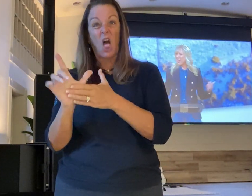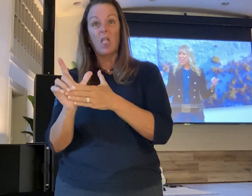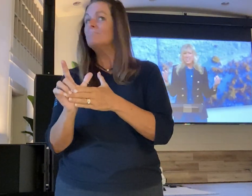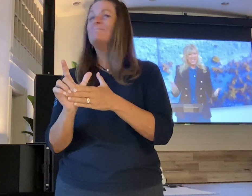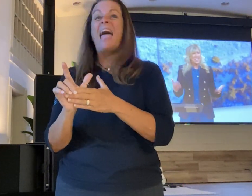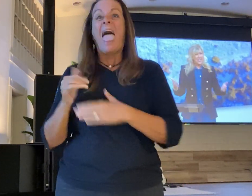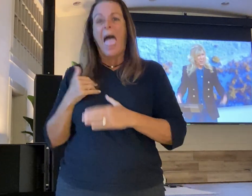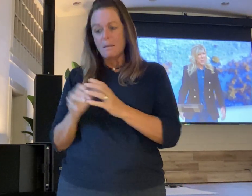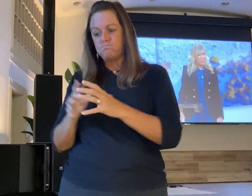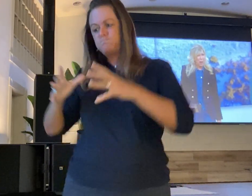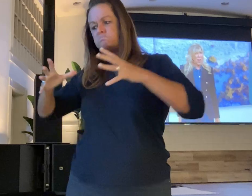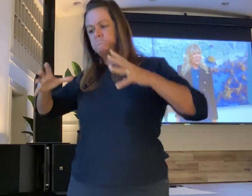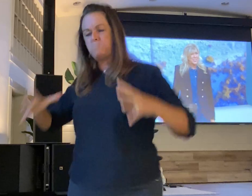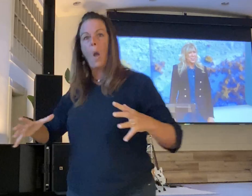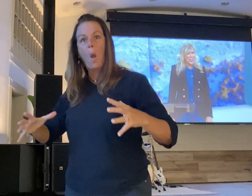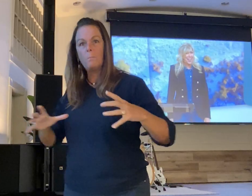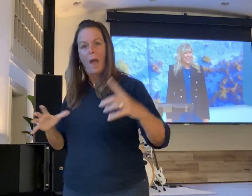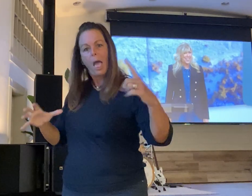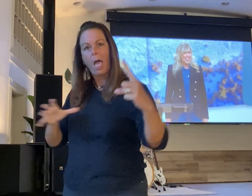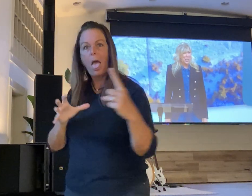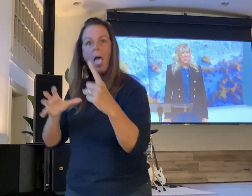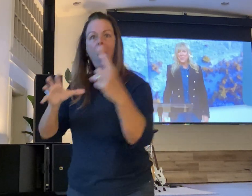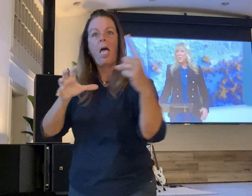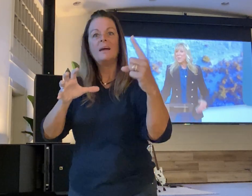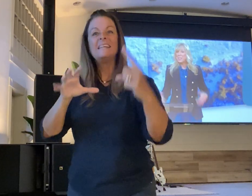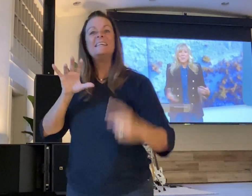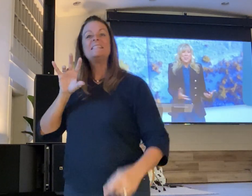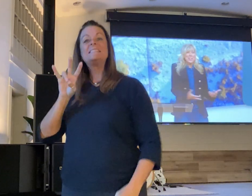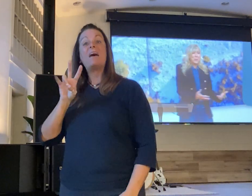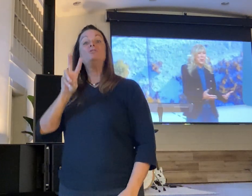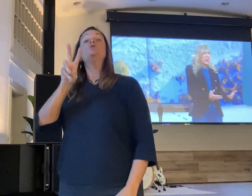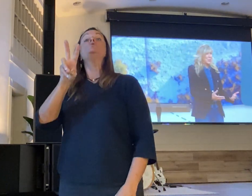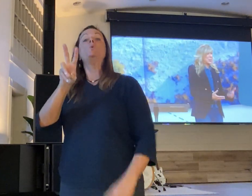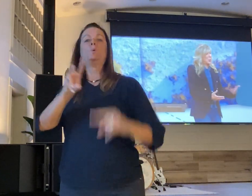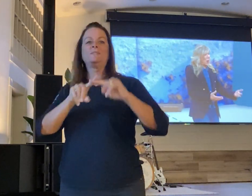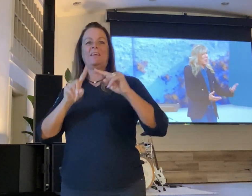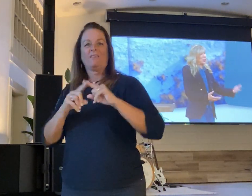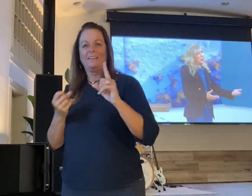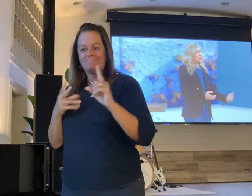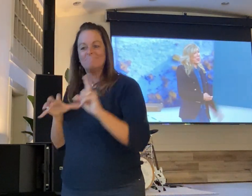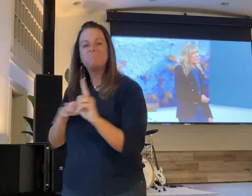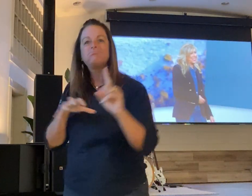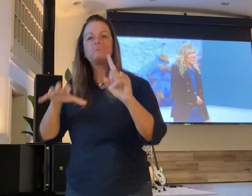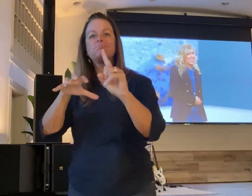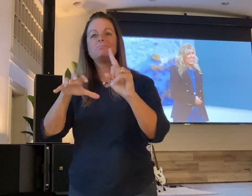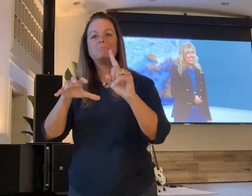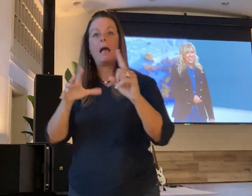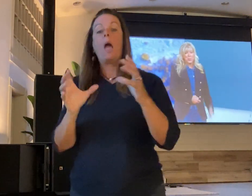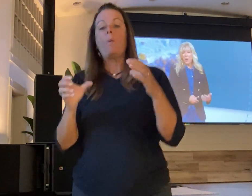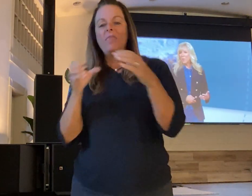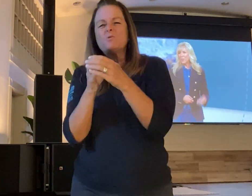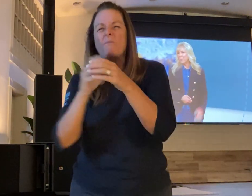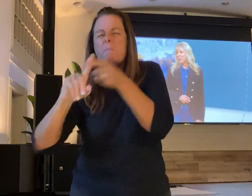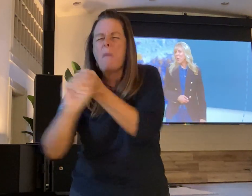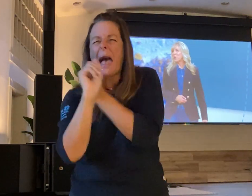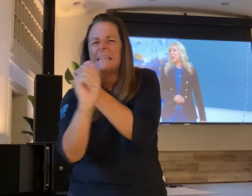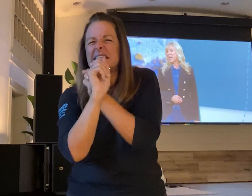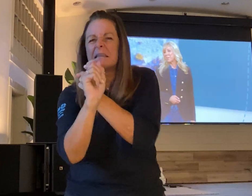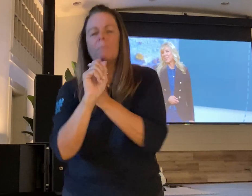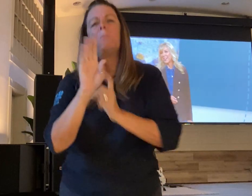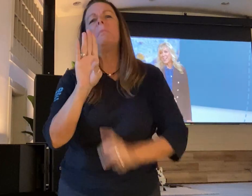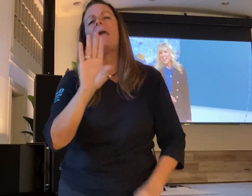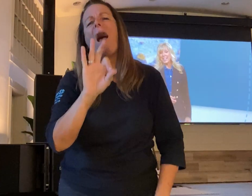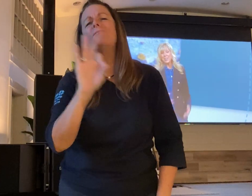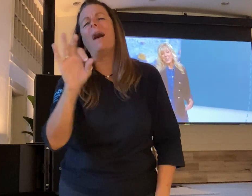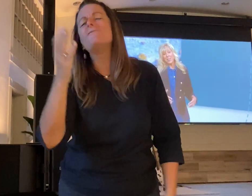And these are the people that he did life with about every single day. But then from that community, there were 12 close friends. The 12, we